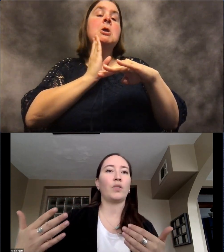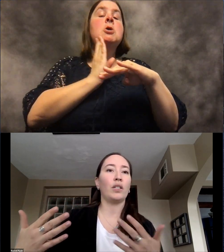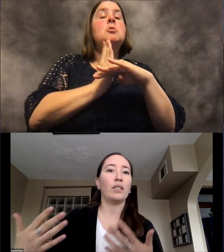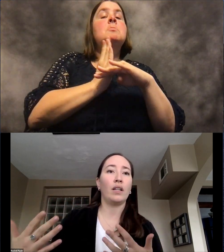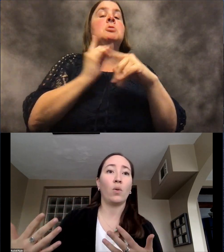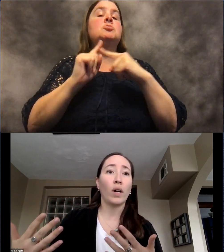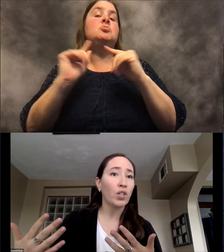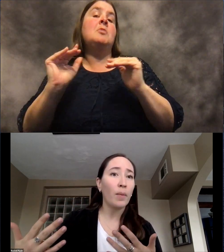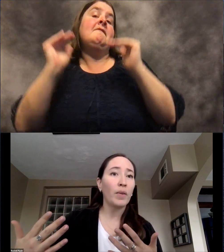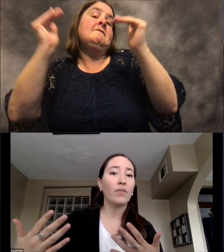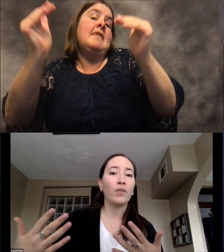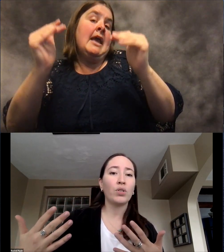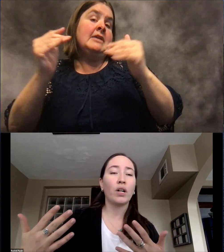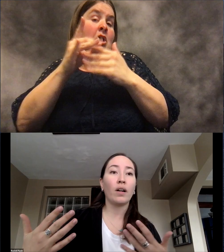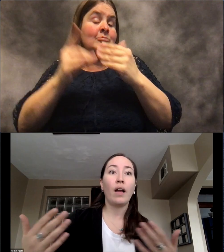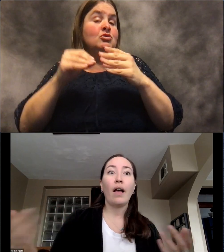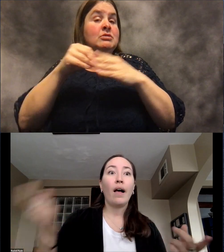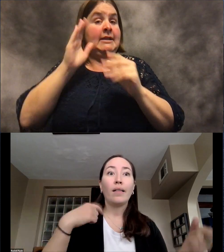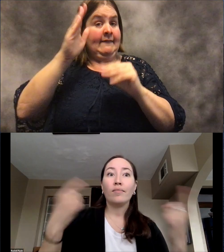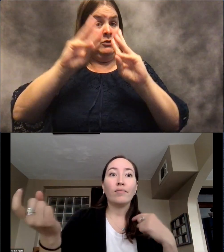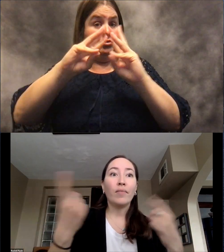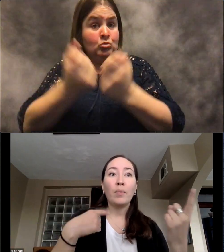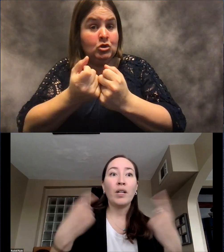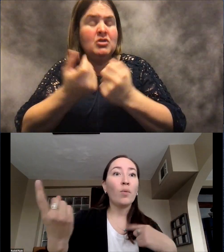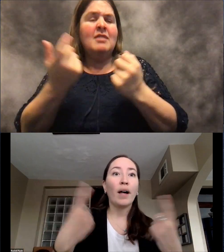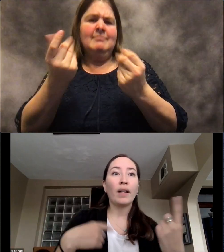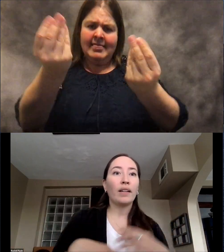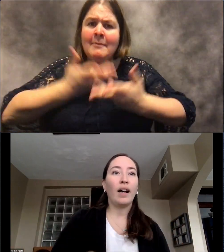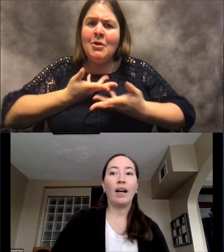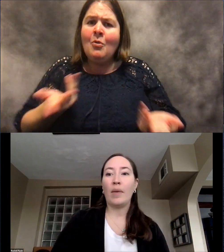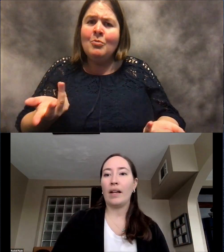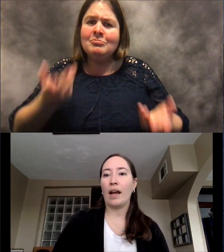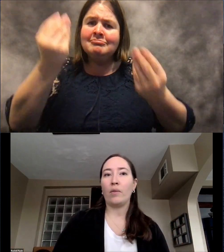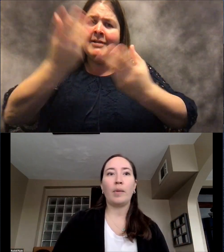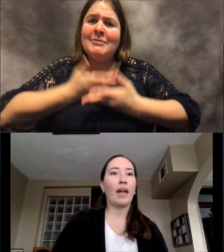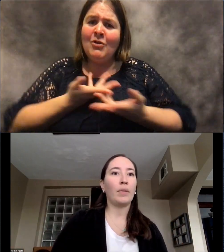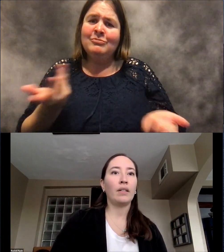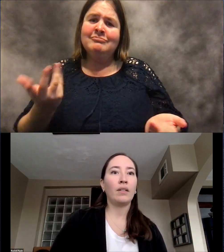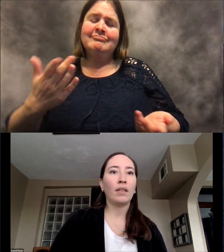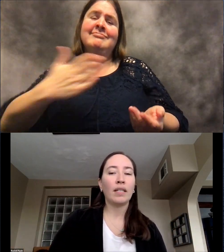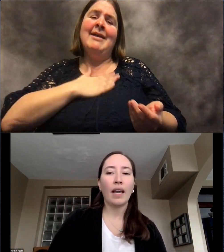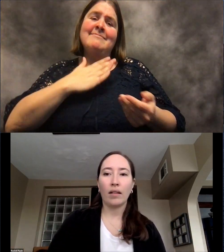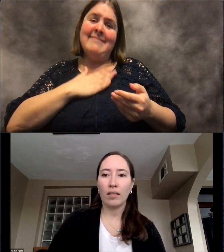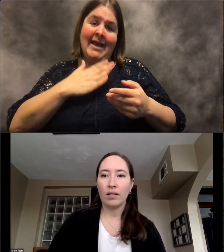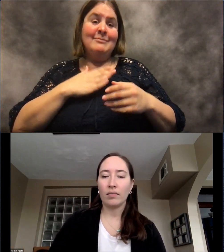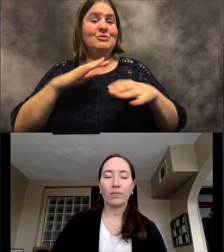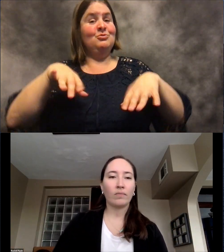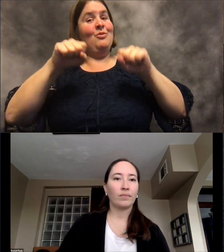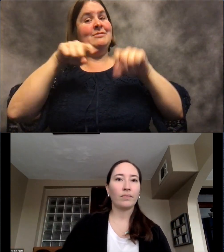advanced options in a workshop in the future, let me know about it. And I would be happy to do this